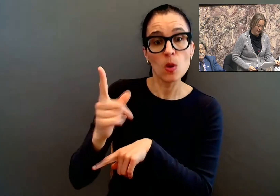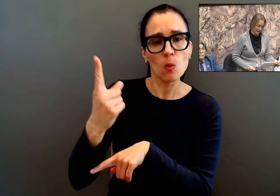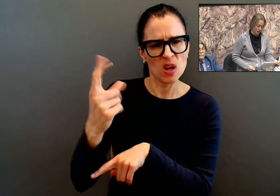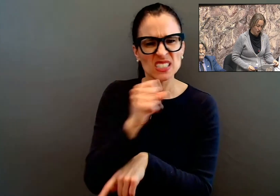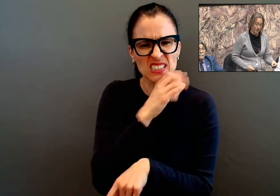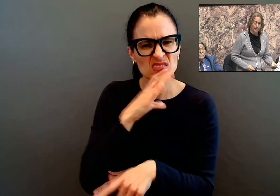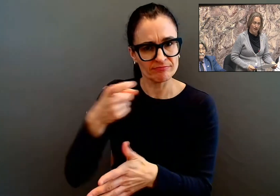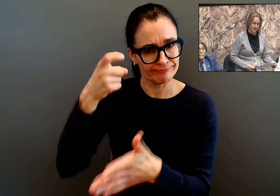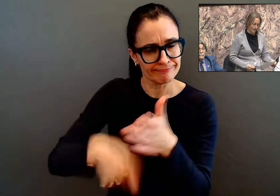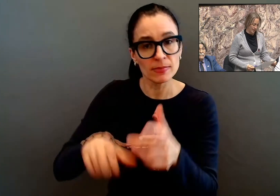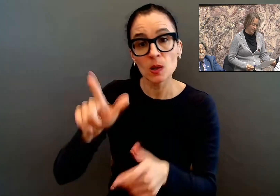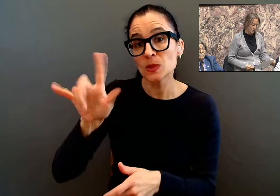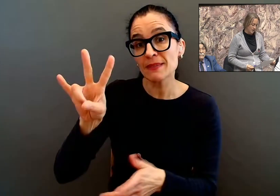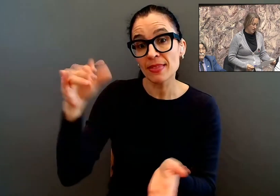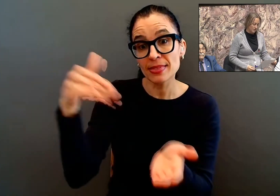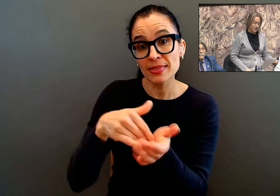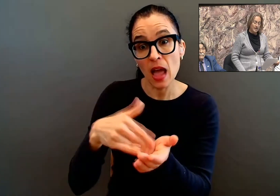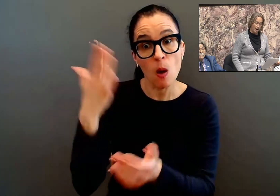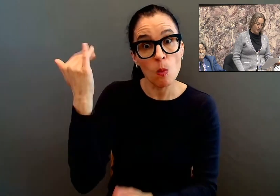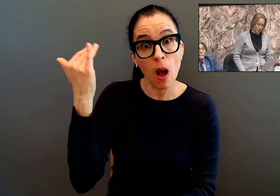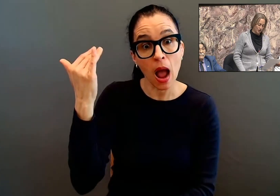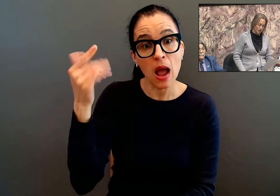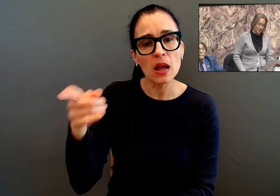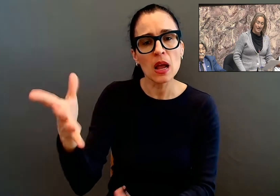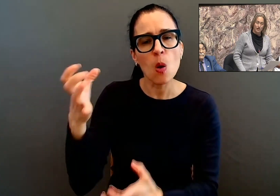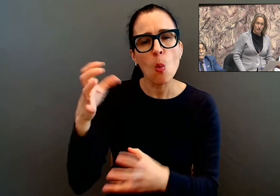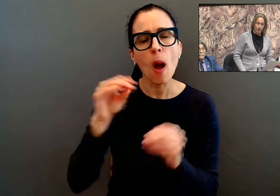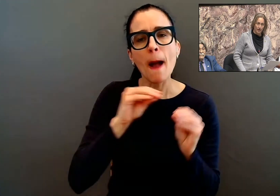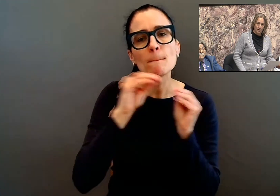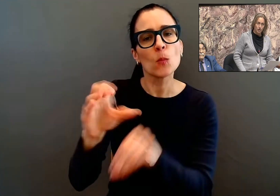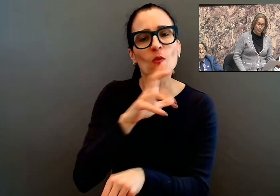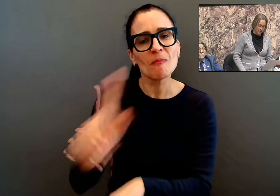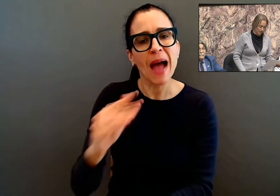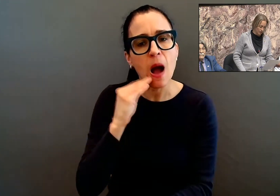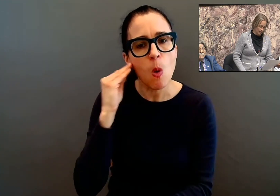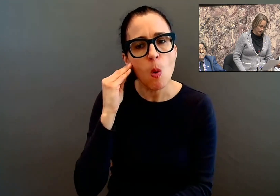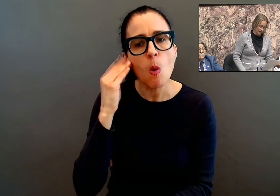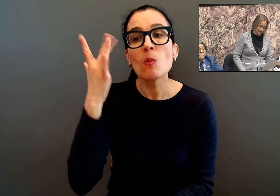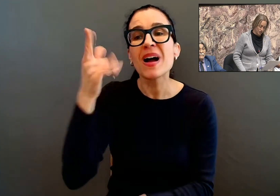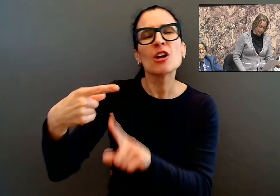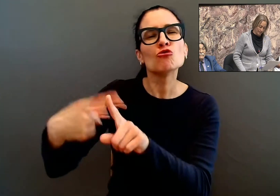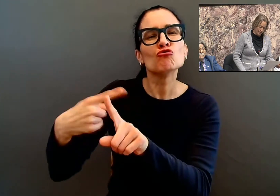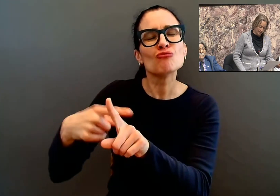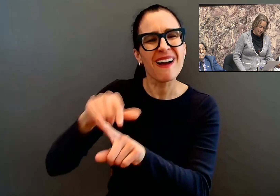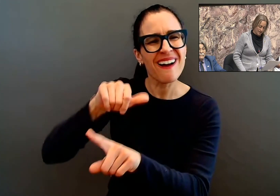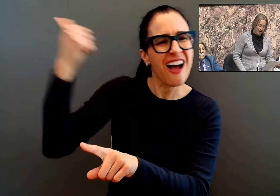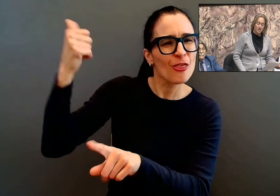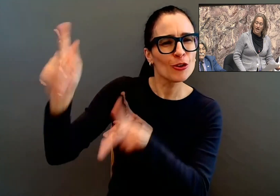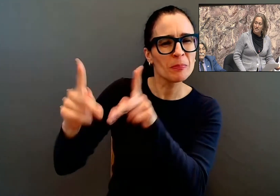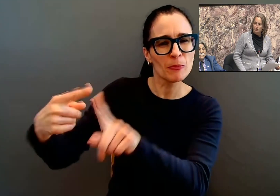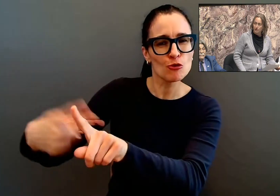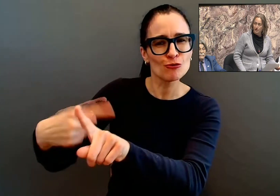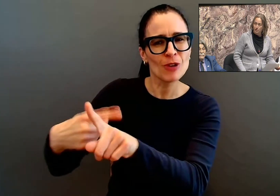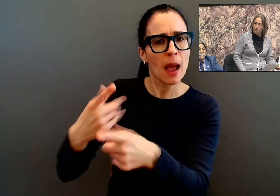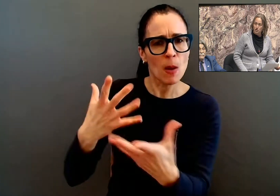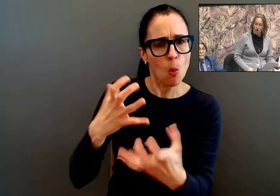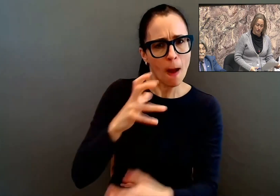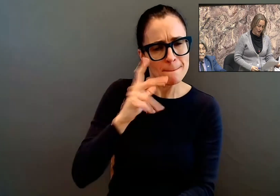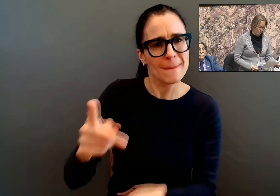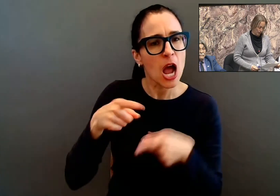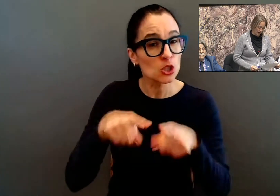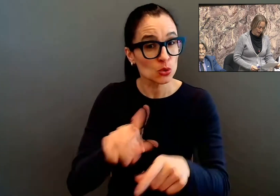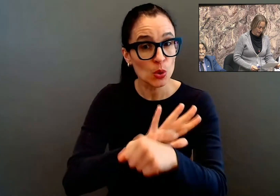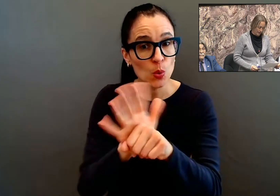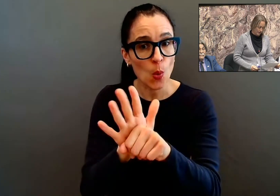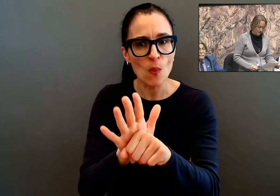long-term tenants during the pandemic. This happened while she was undergoing critical liver treatment, and she had to move in with her daughter